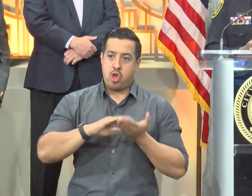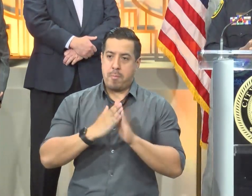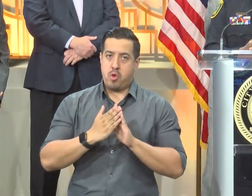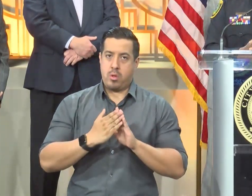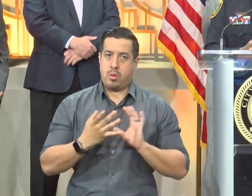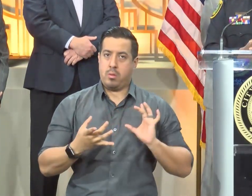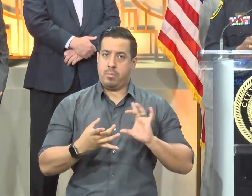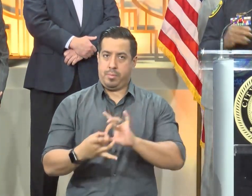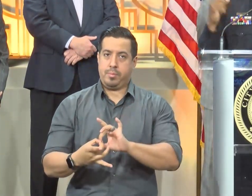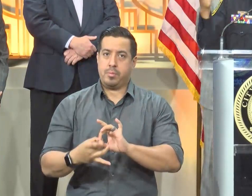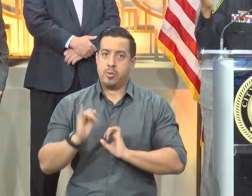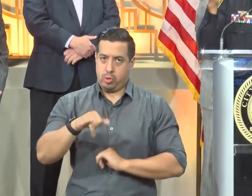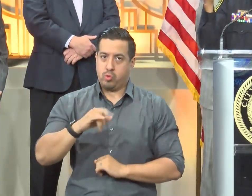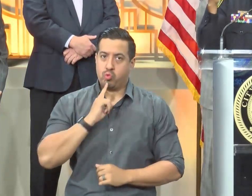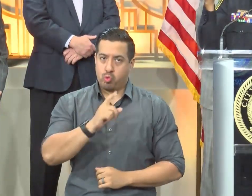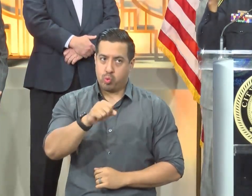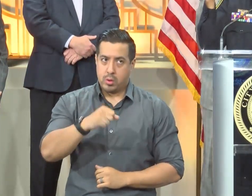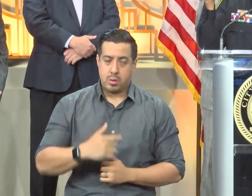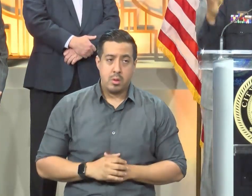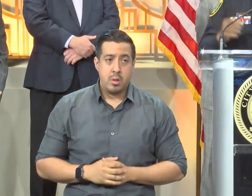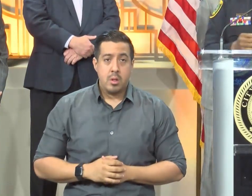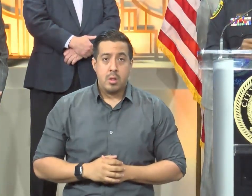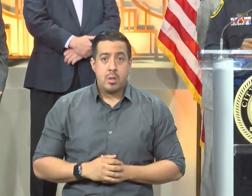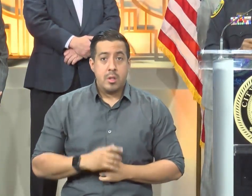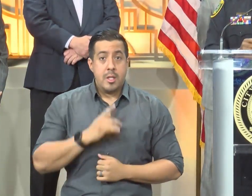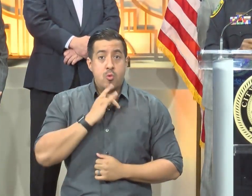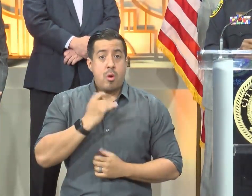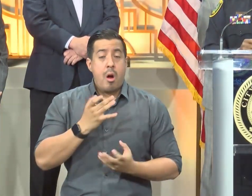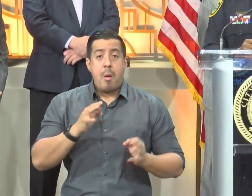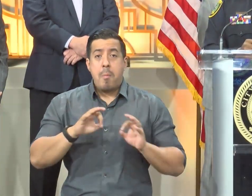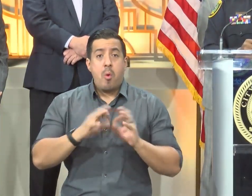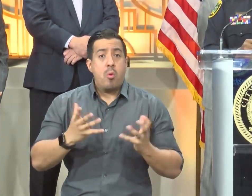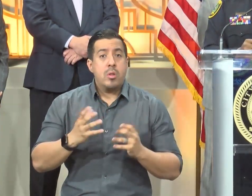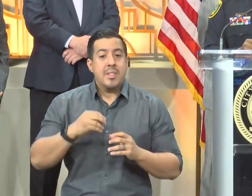true. But it is just as important